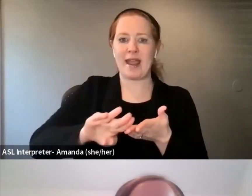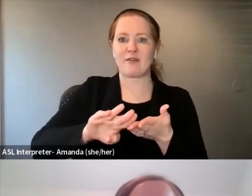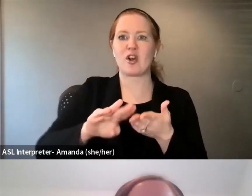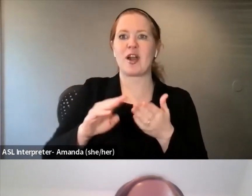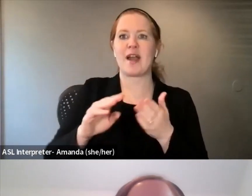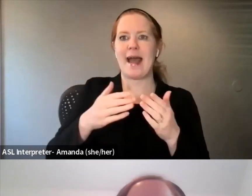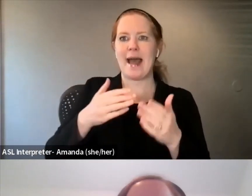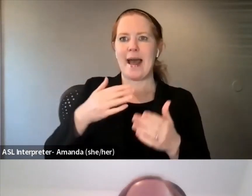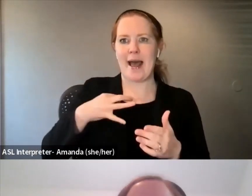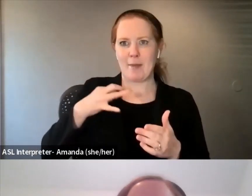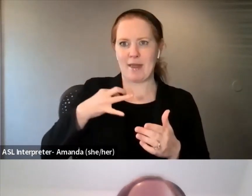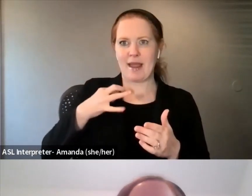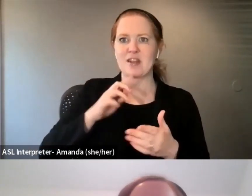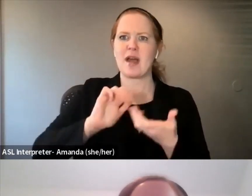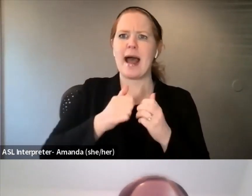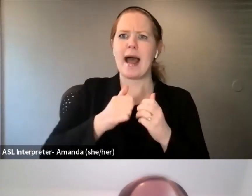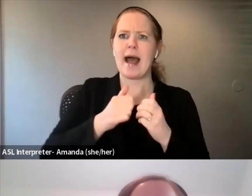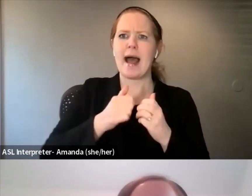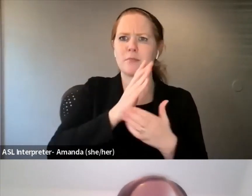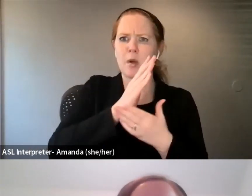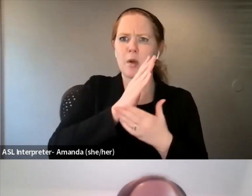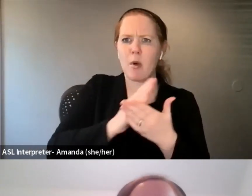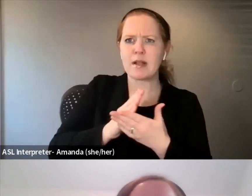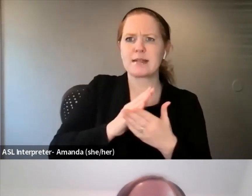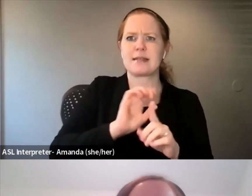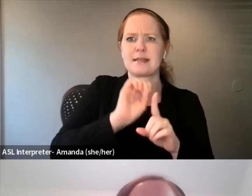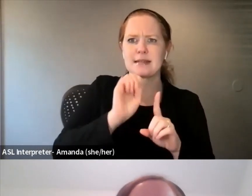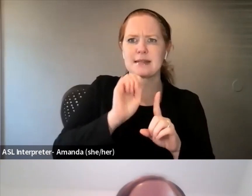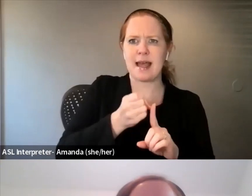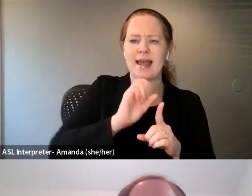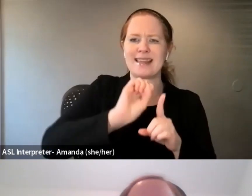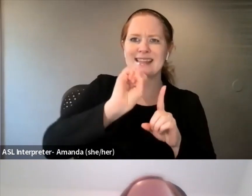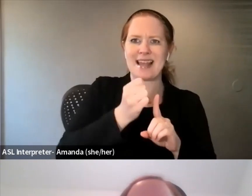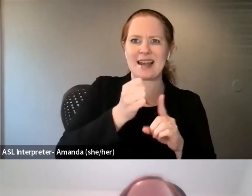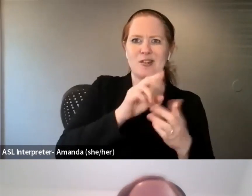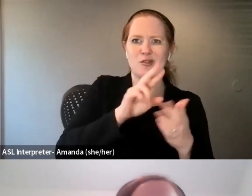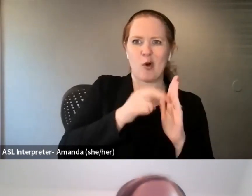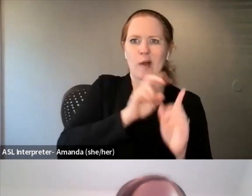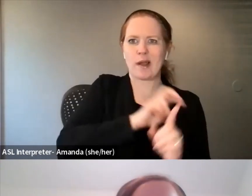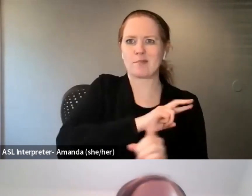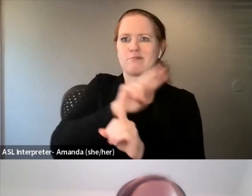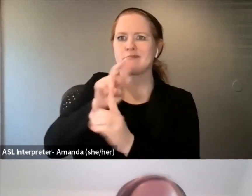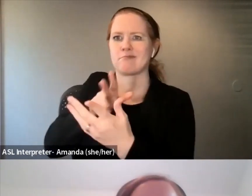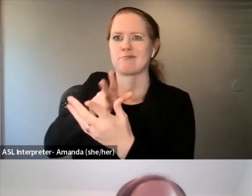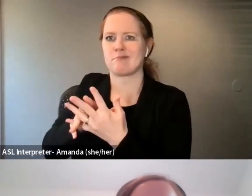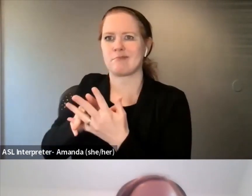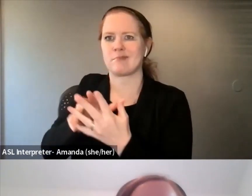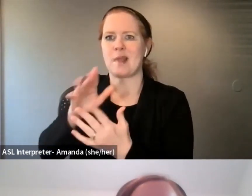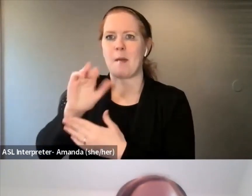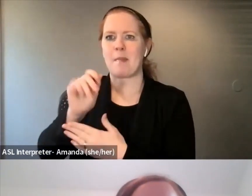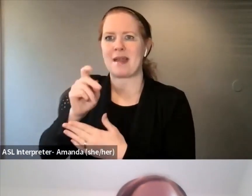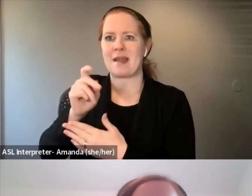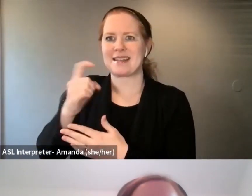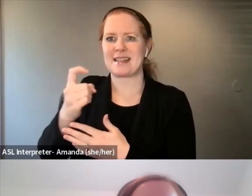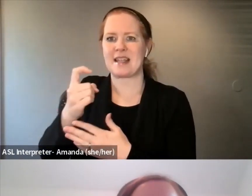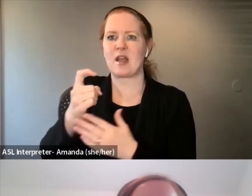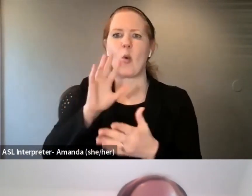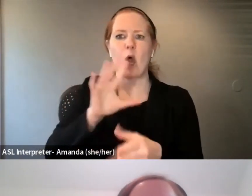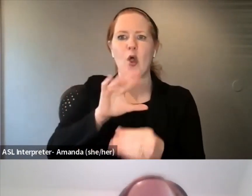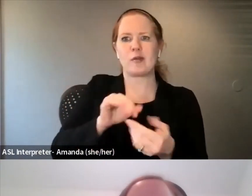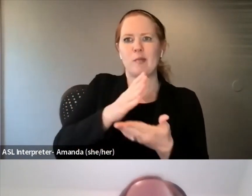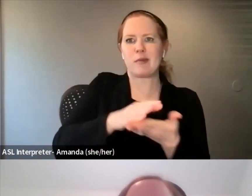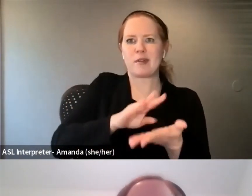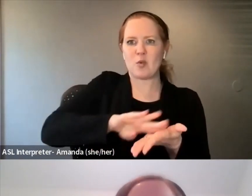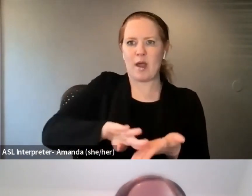how components of the settings rule can be embedded in Appendix E. The presentation will cover components in the waiver that structure